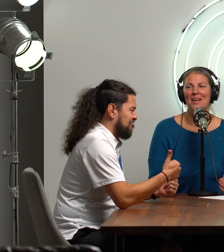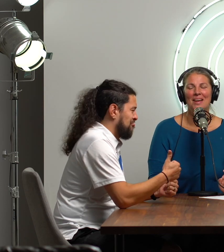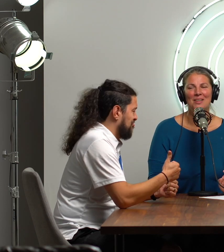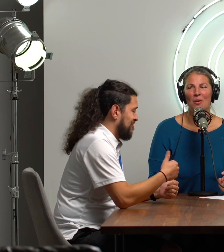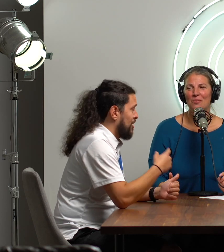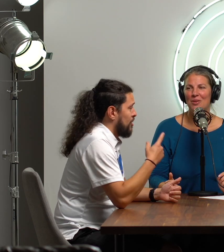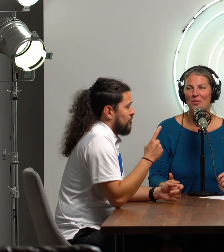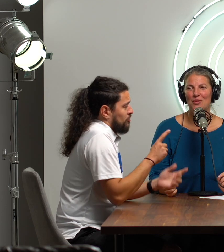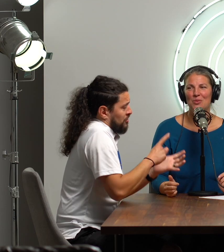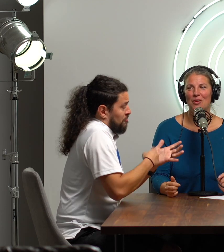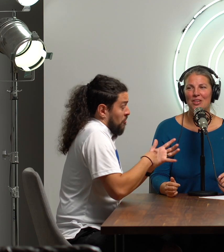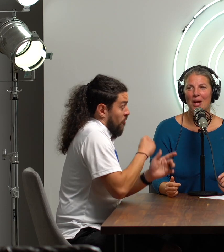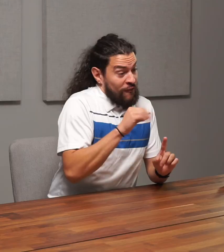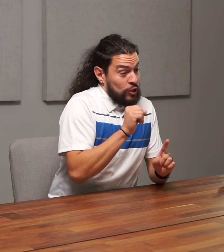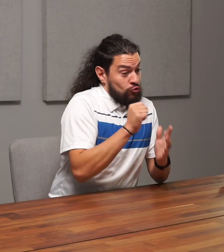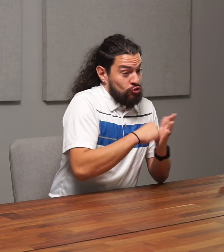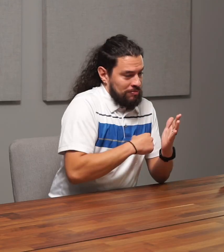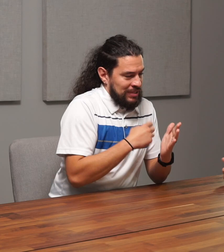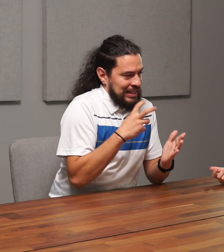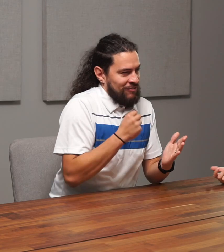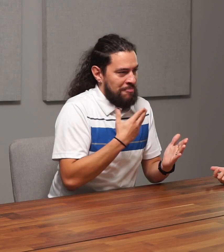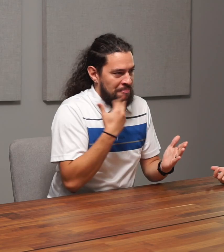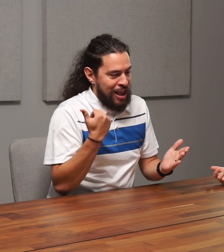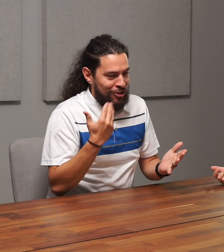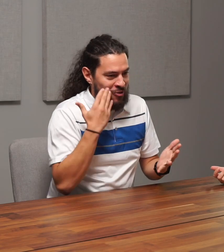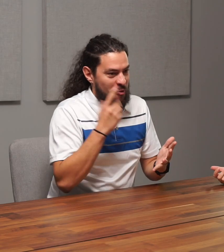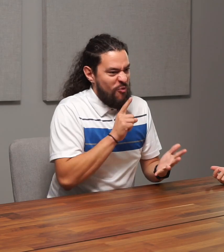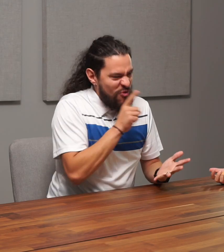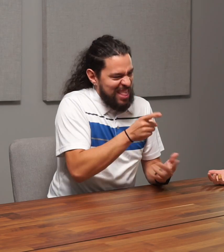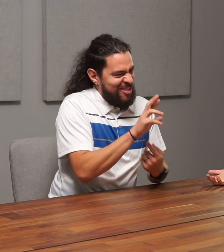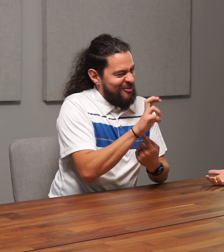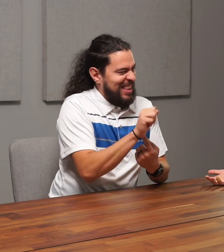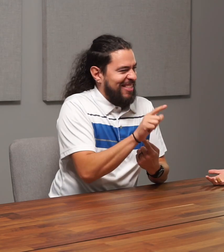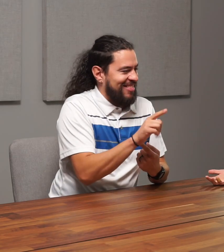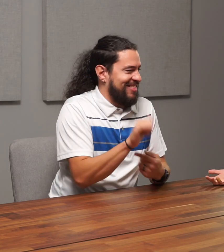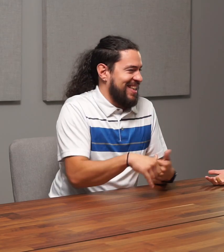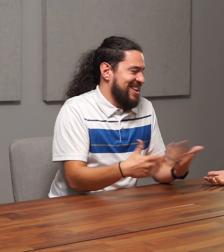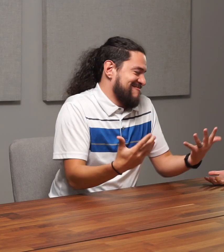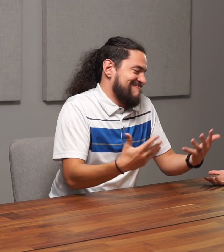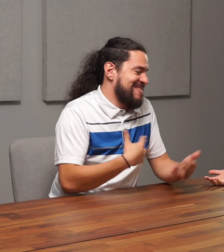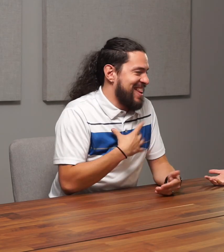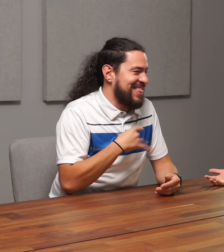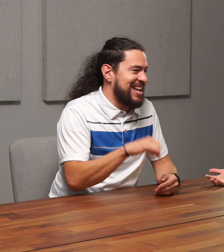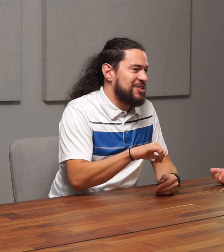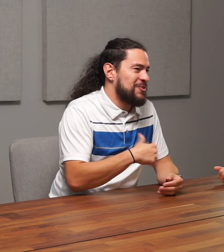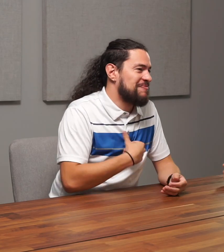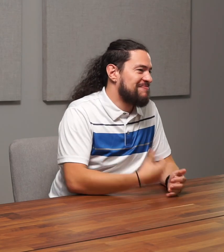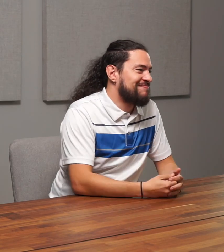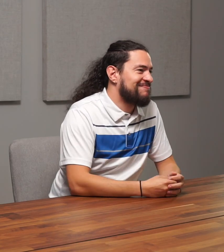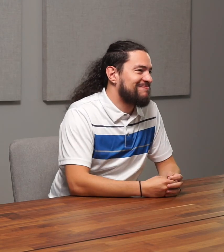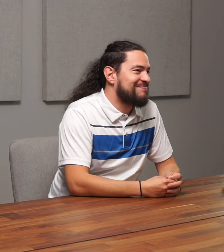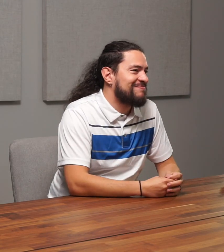no no you do a great job sometimes you might go off script that's even better actually because that's real right I love that too great